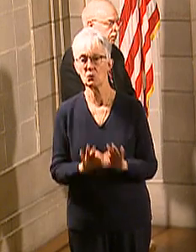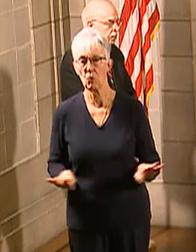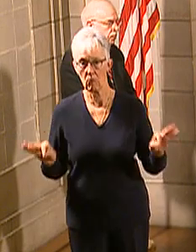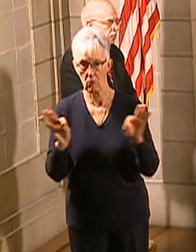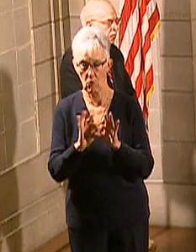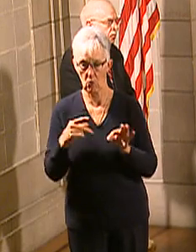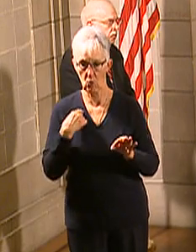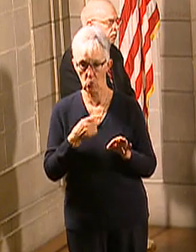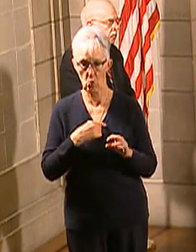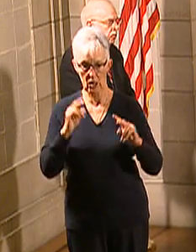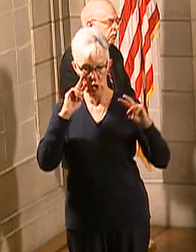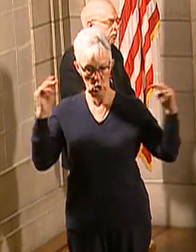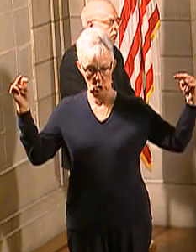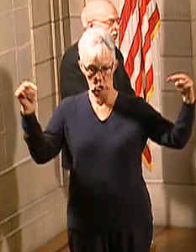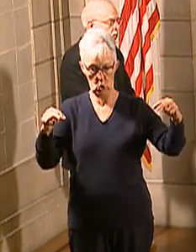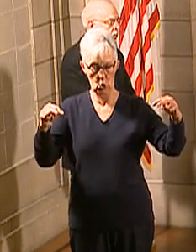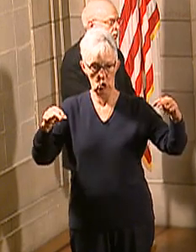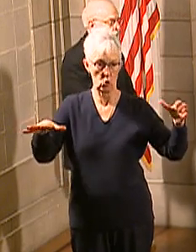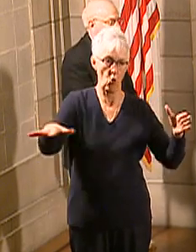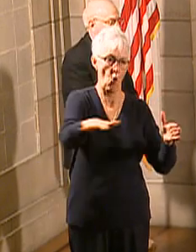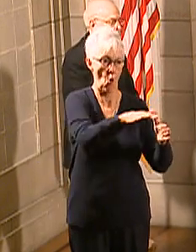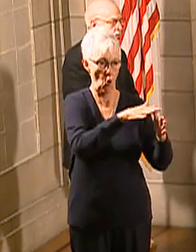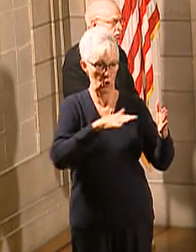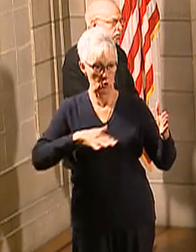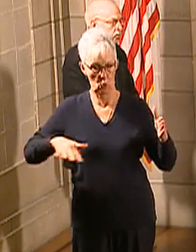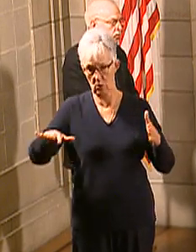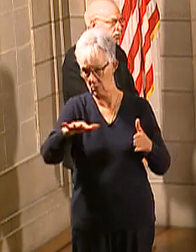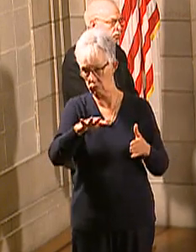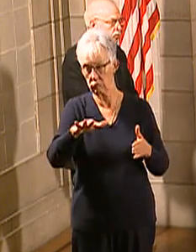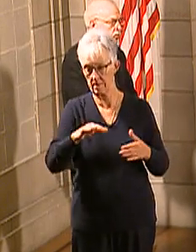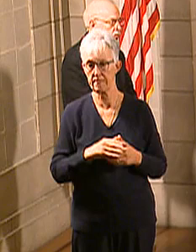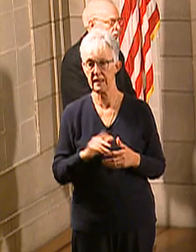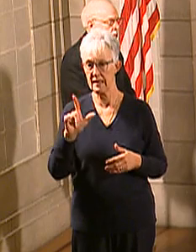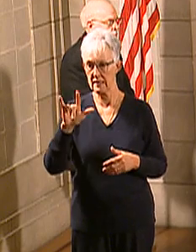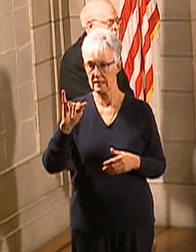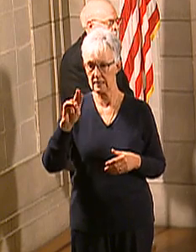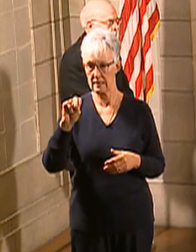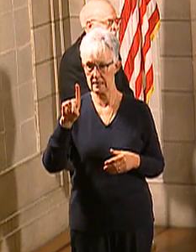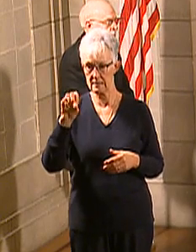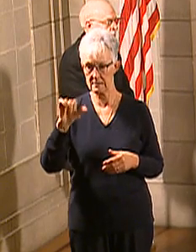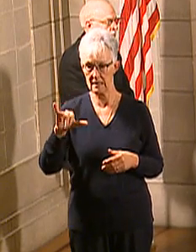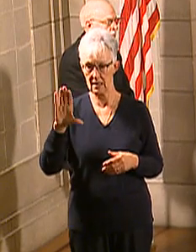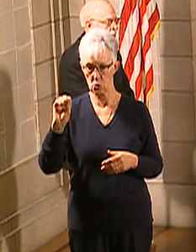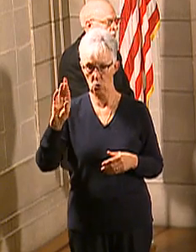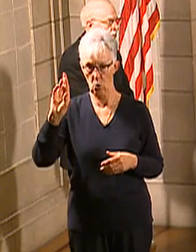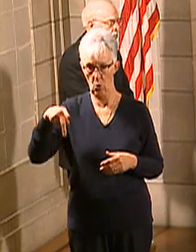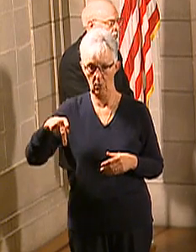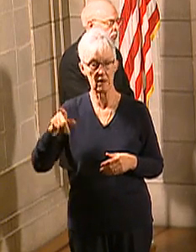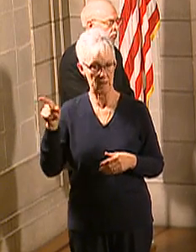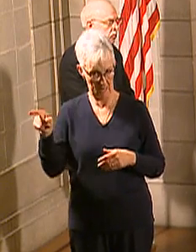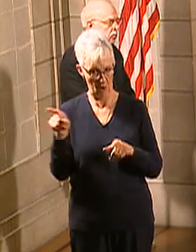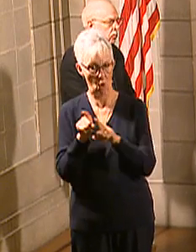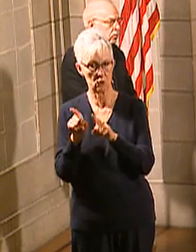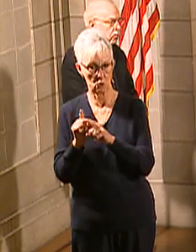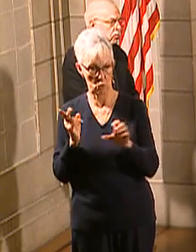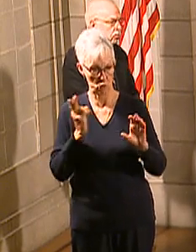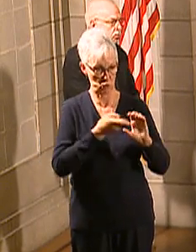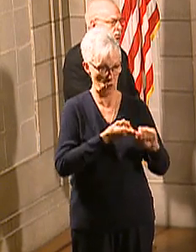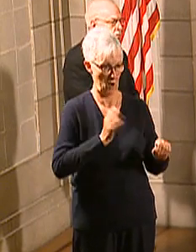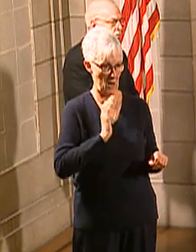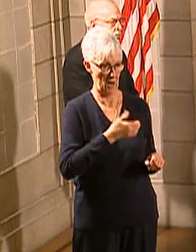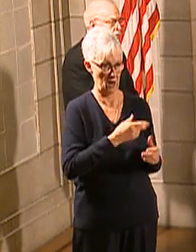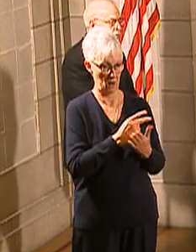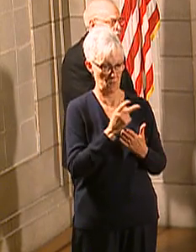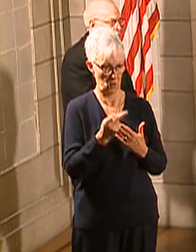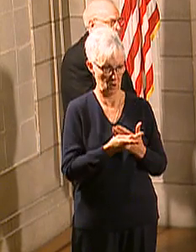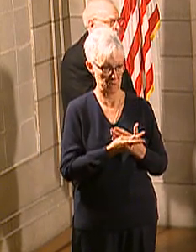to this. Lindsay Corporation just came on as our first Columbus area apprenticeship in the area of welding. We also this month have